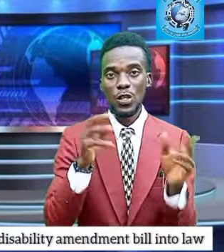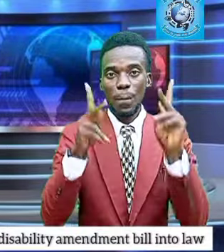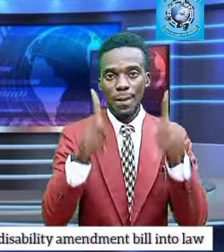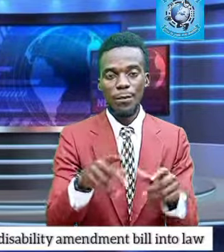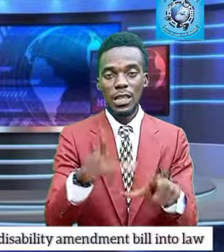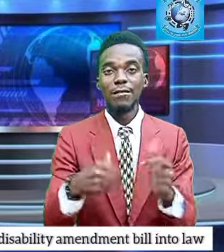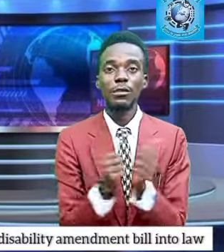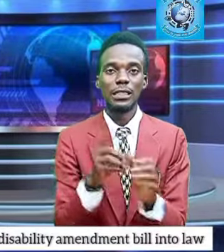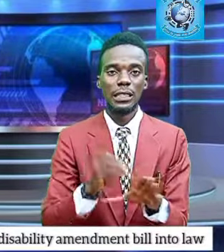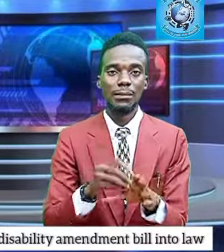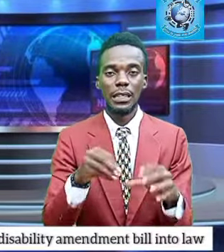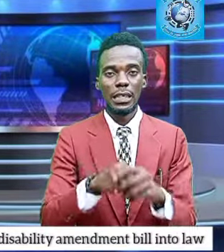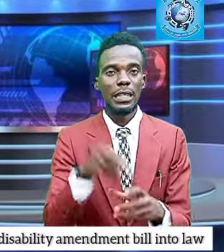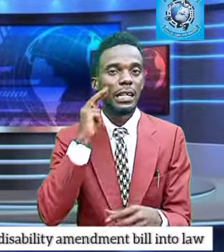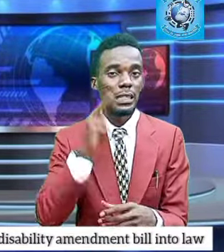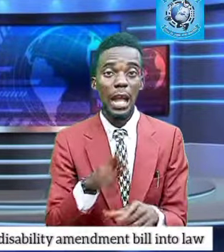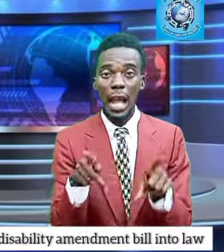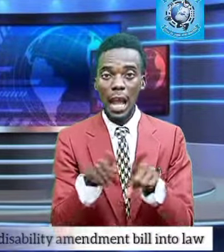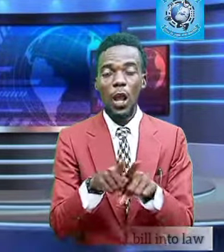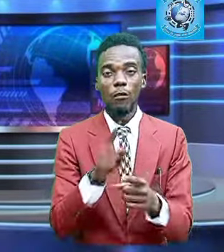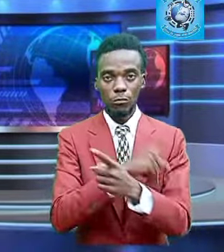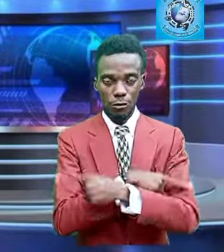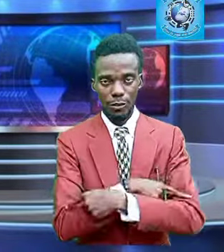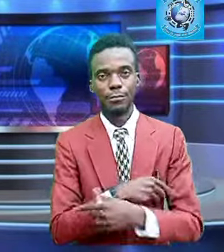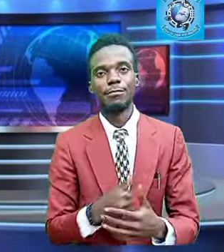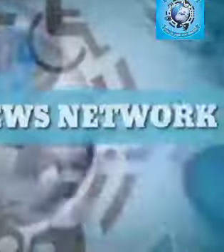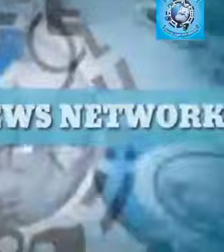in Nigeria as of today.